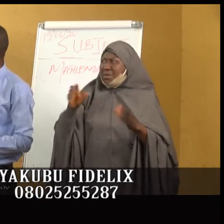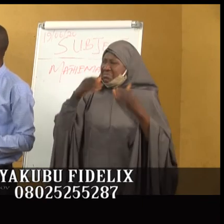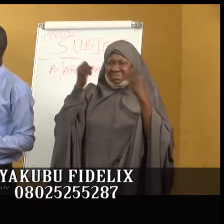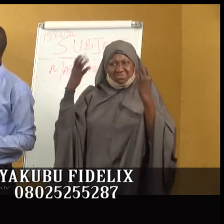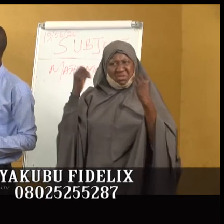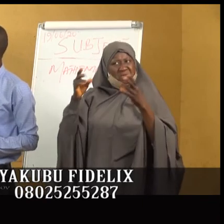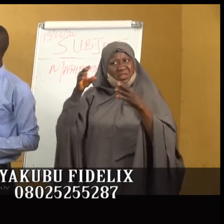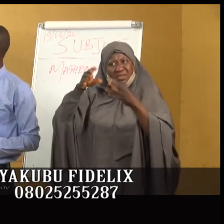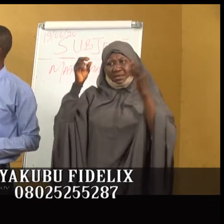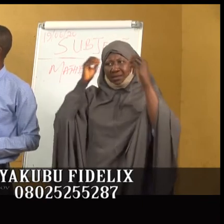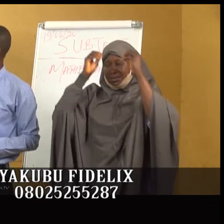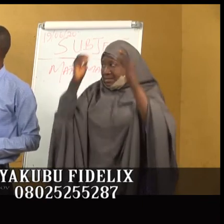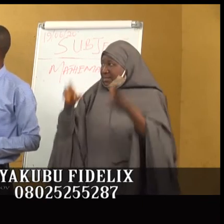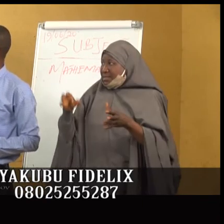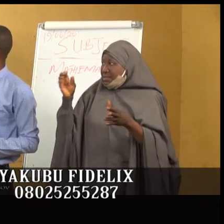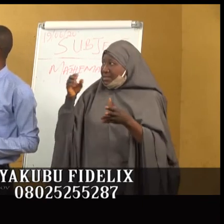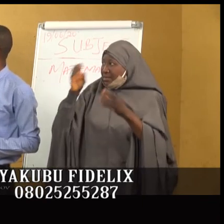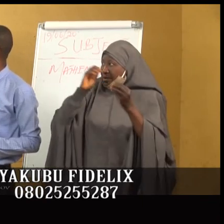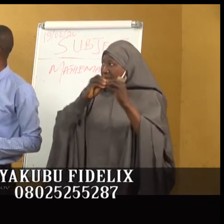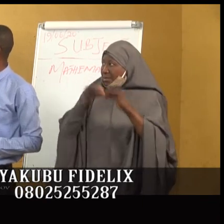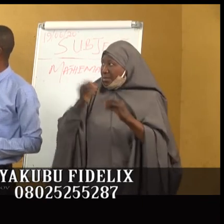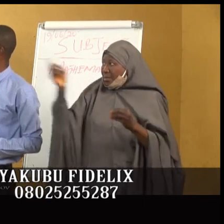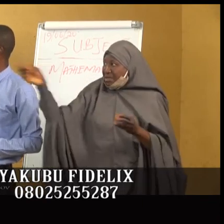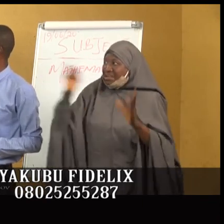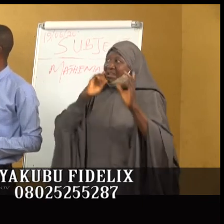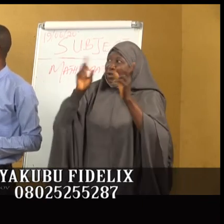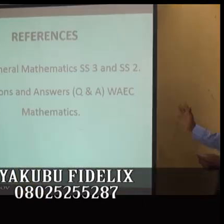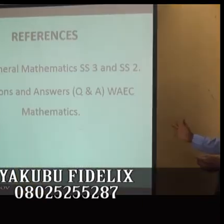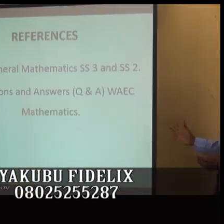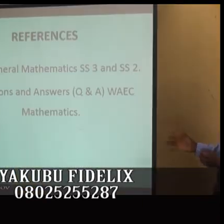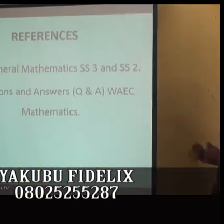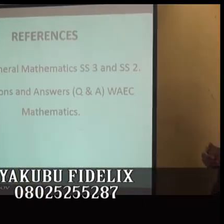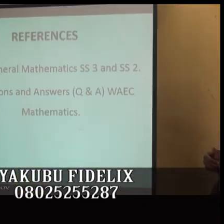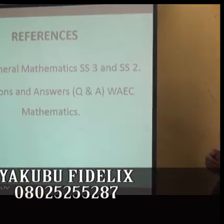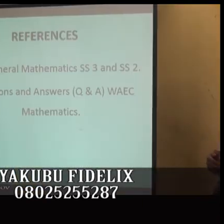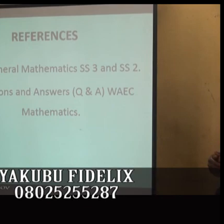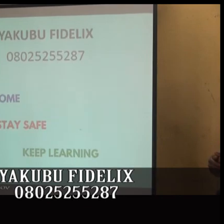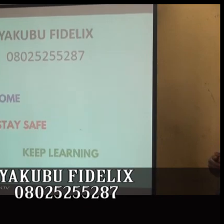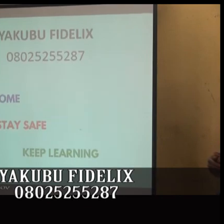etc., etc. Then we have question and answers, mathematics, YA.